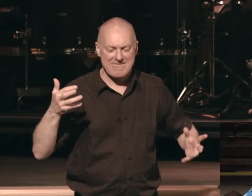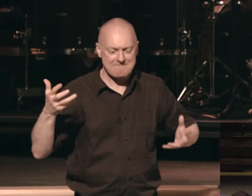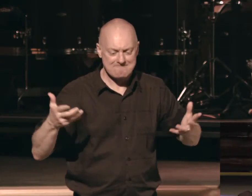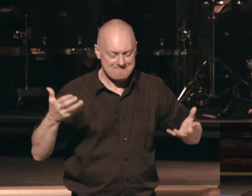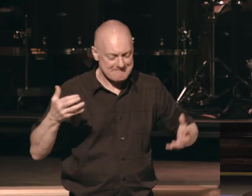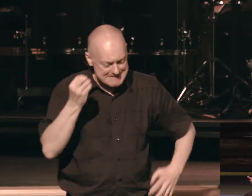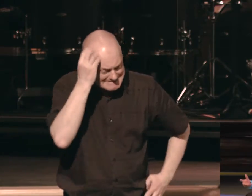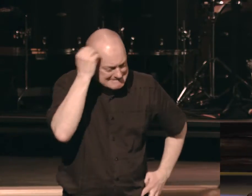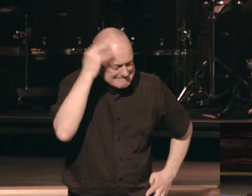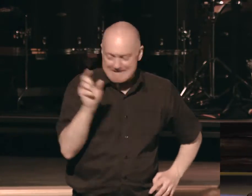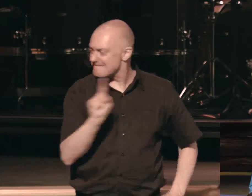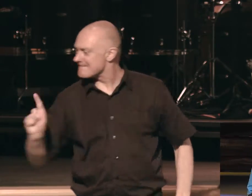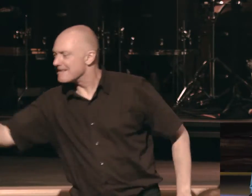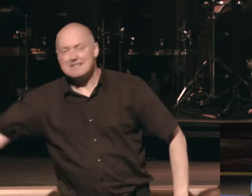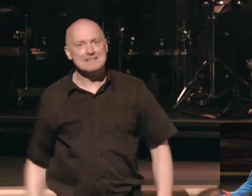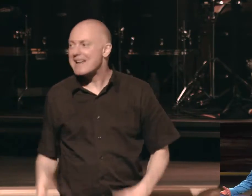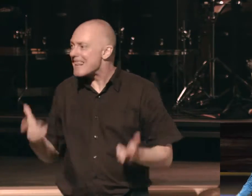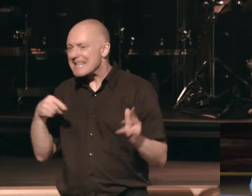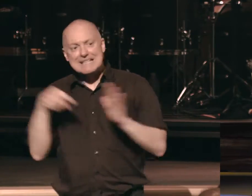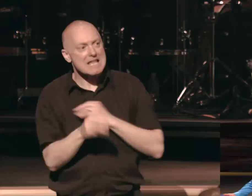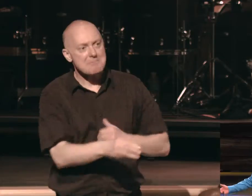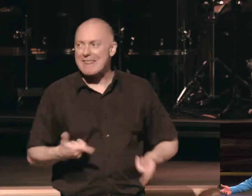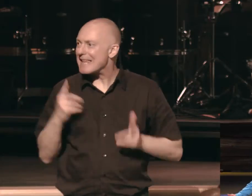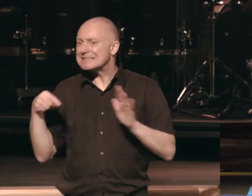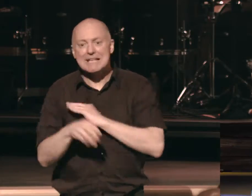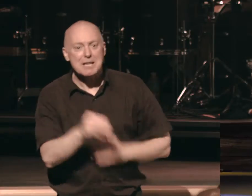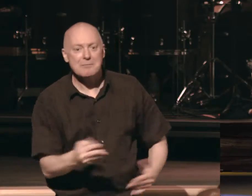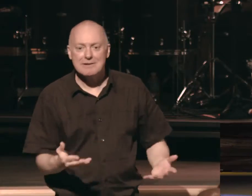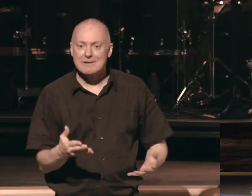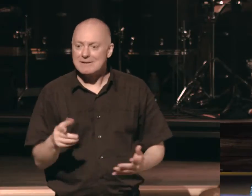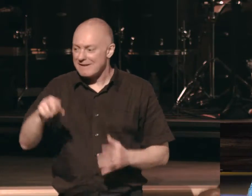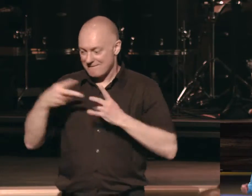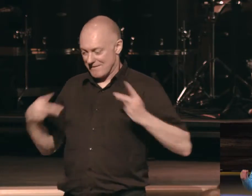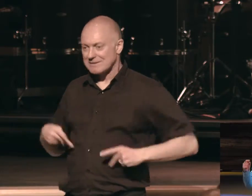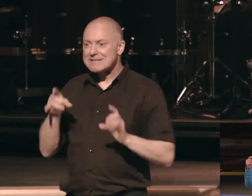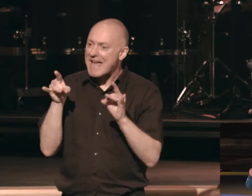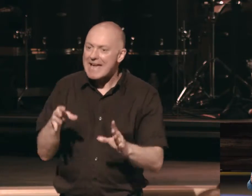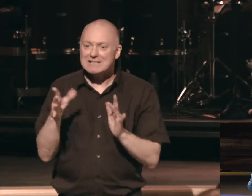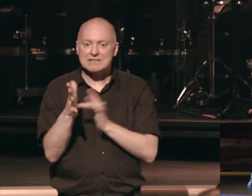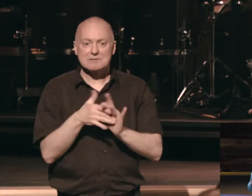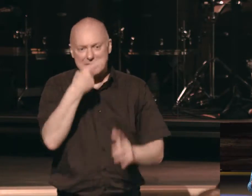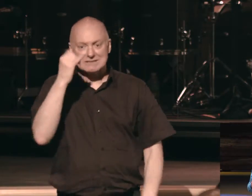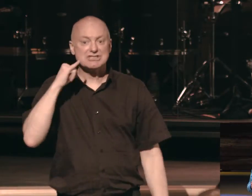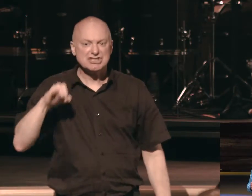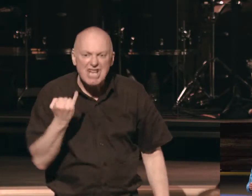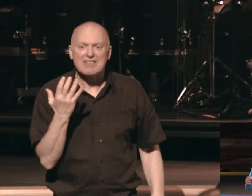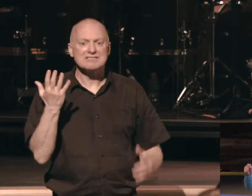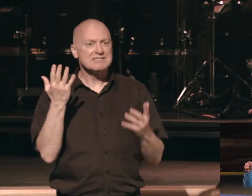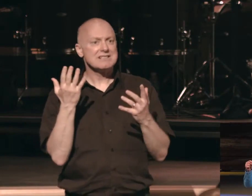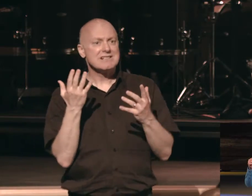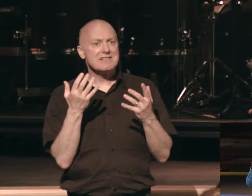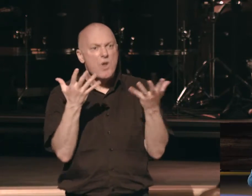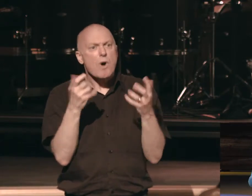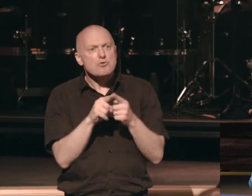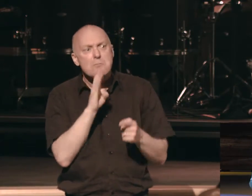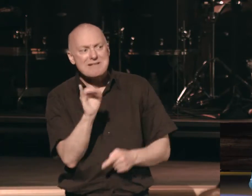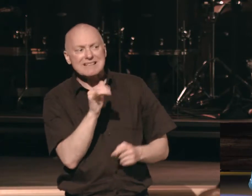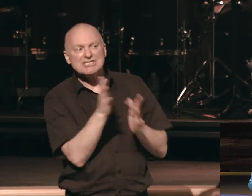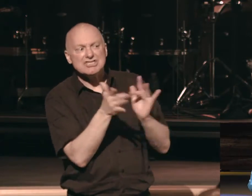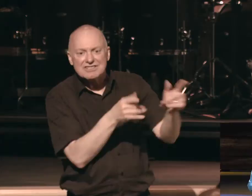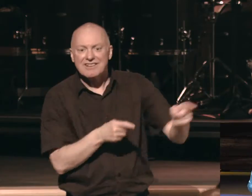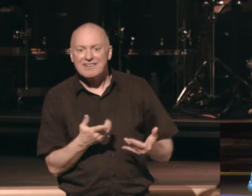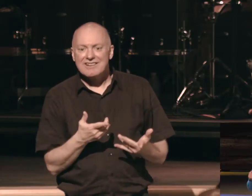and exasperated. All they can do now is, let's kill him. Because they hate him because they're jealous of him. Because they want to be